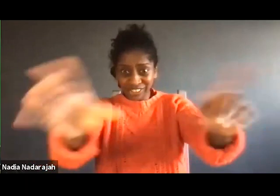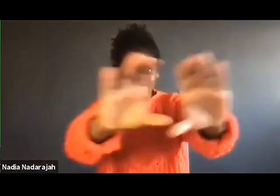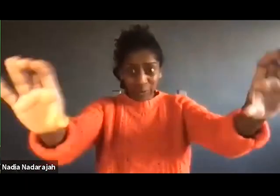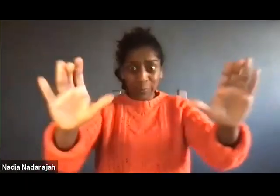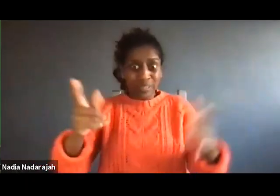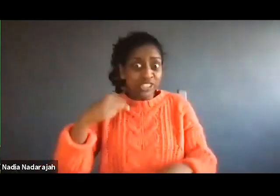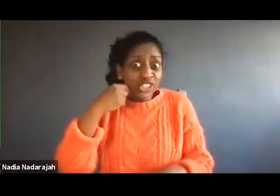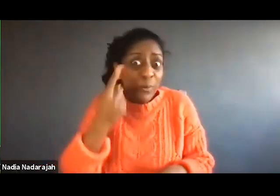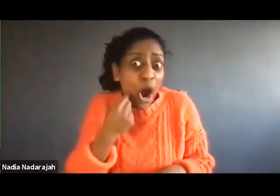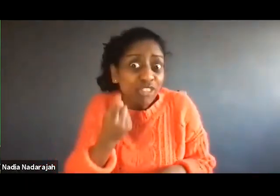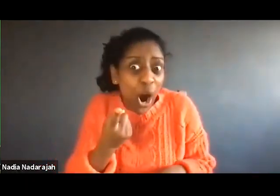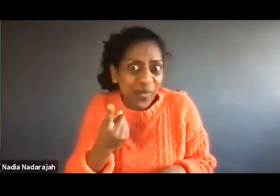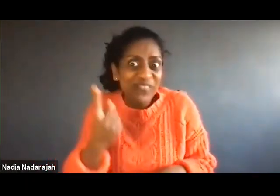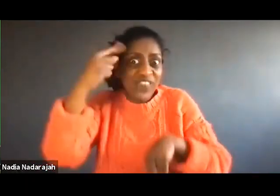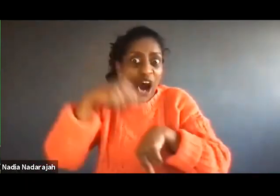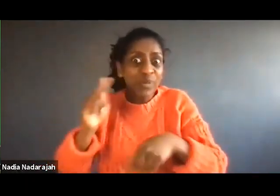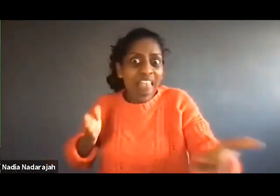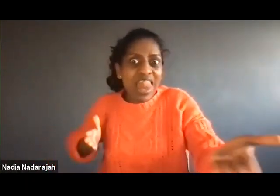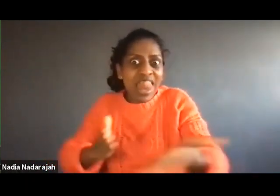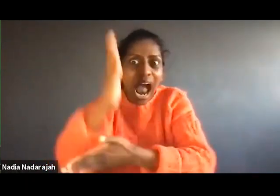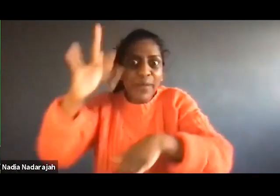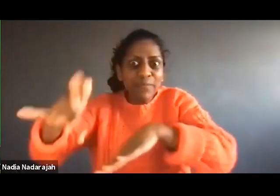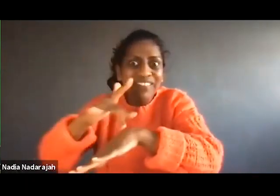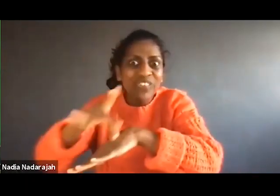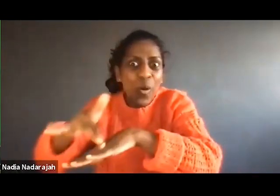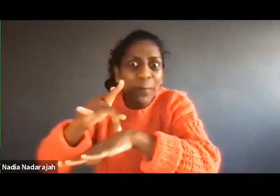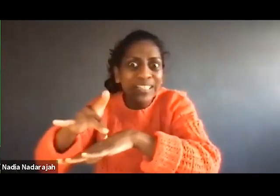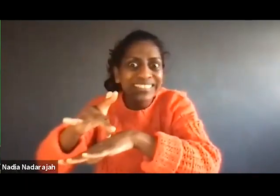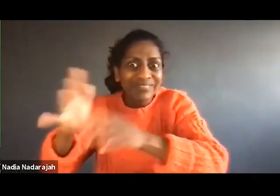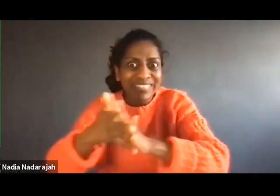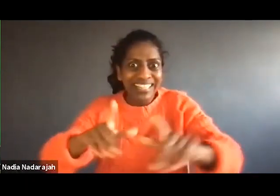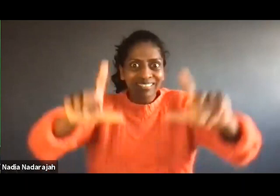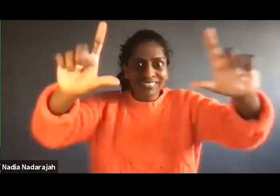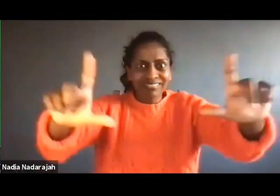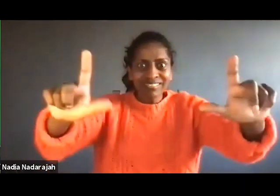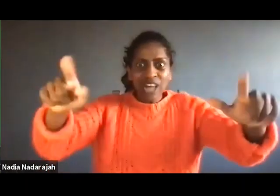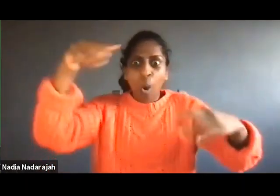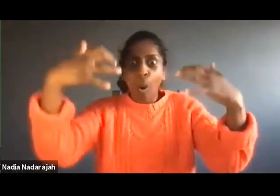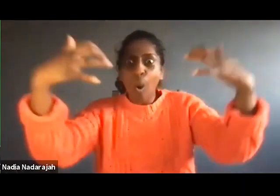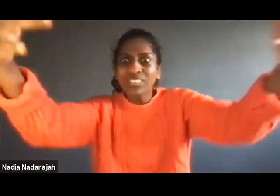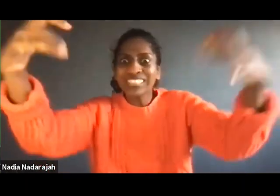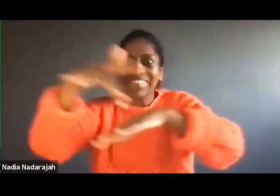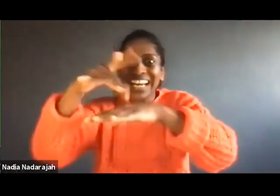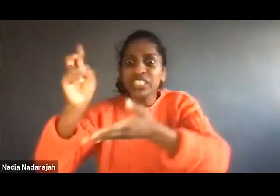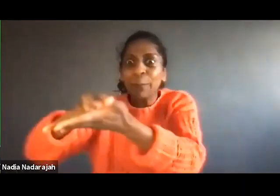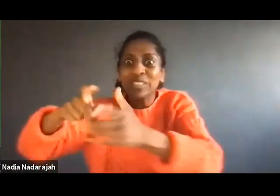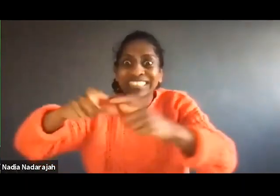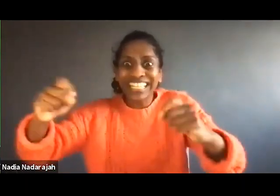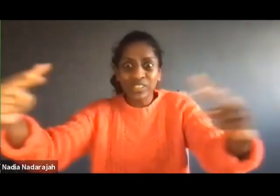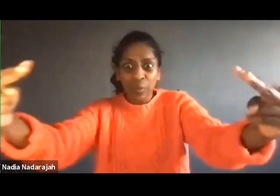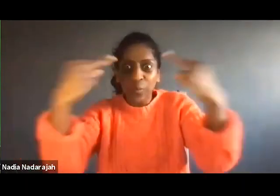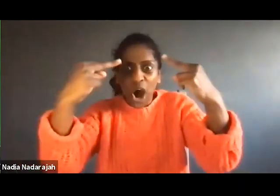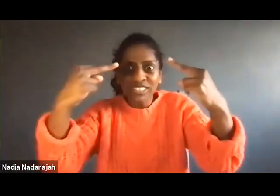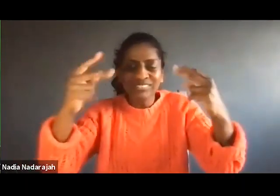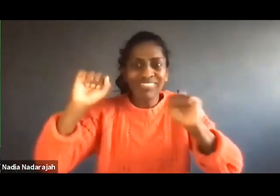because obviously there's been very little acting work, but jobs like this have come up, which is fantastic. I've also got some work for the